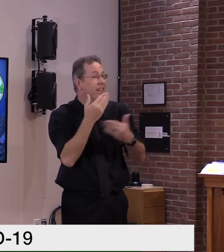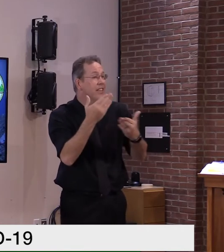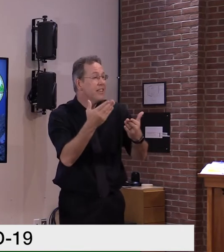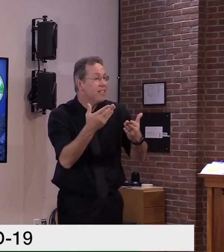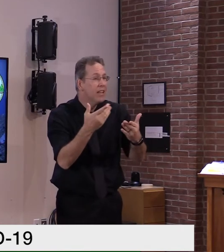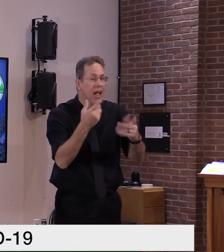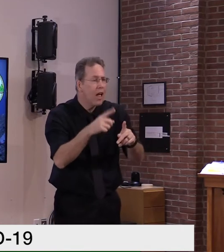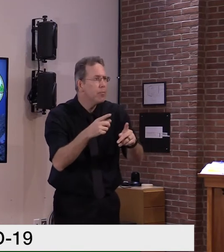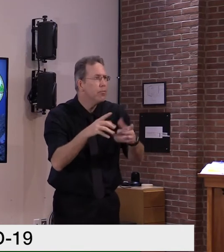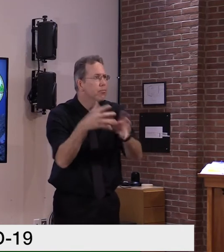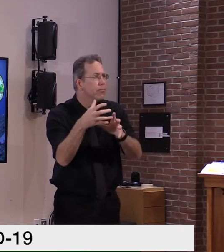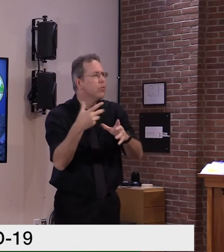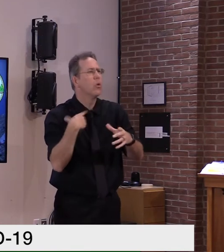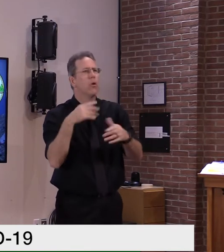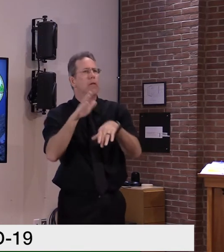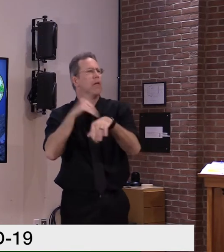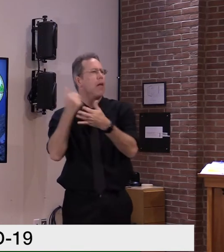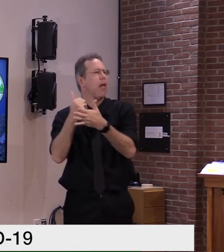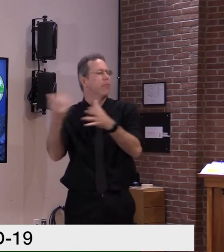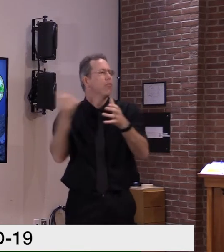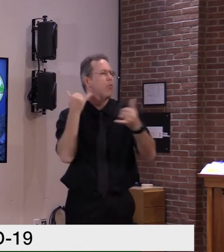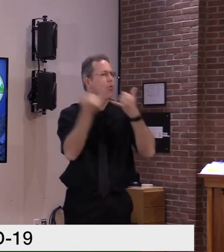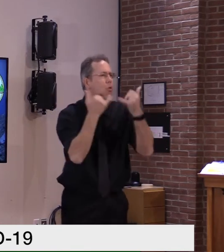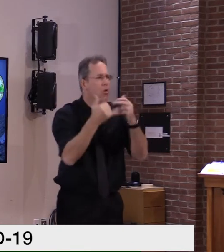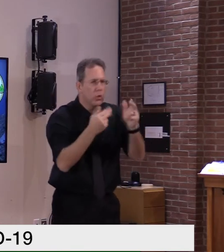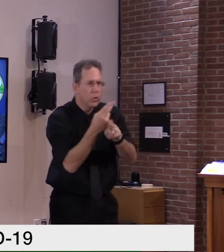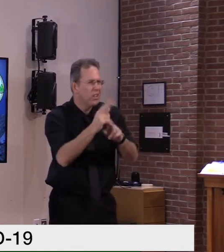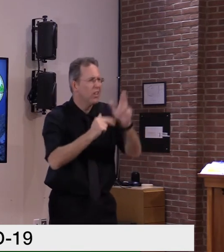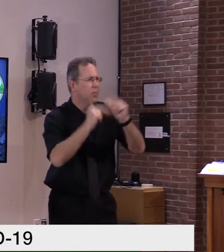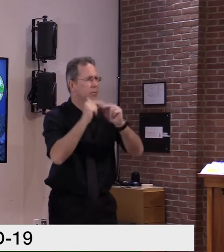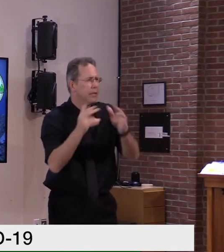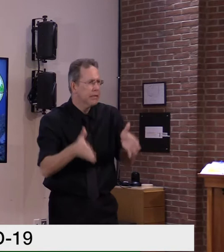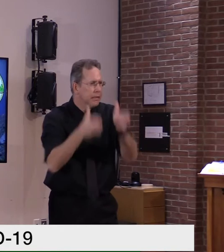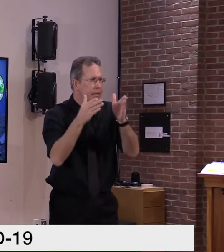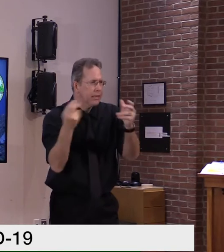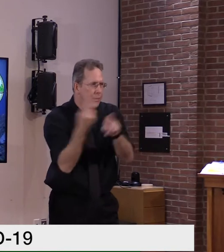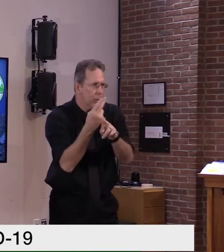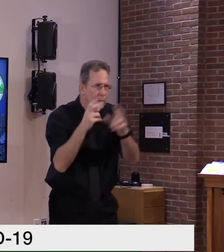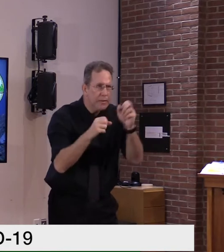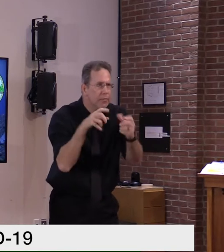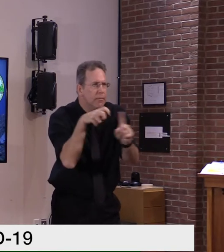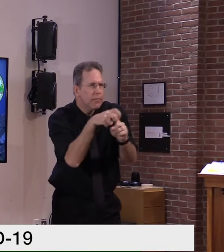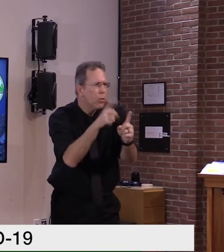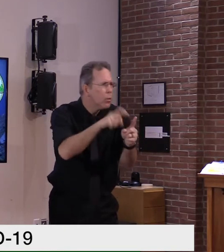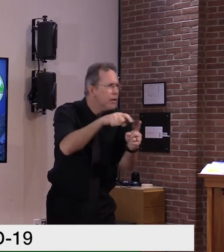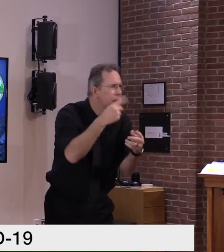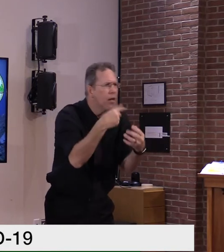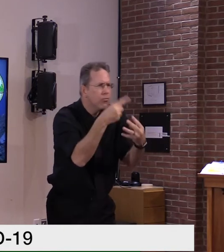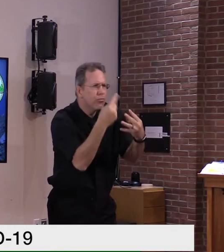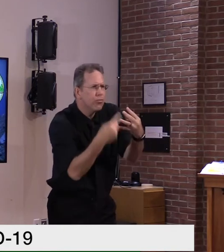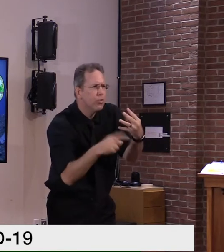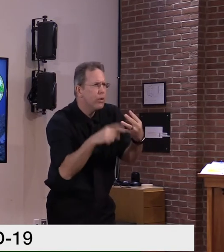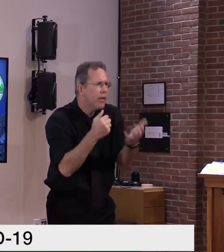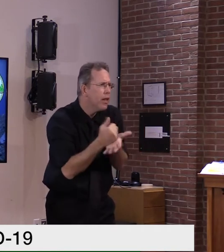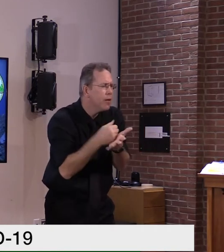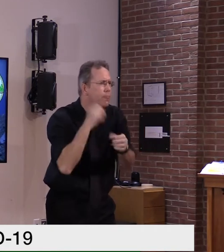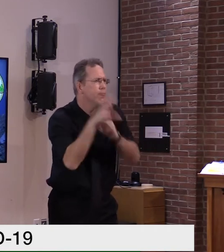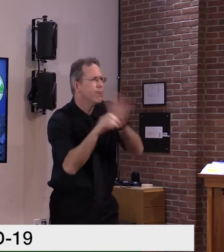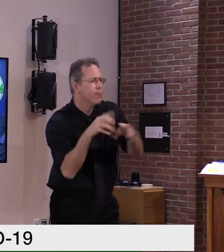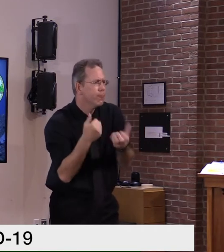with a facility. What we have found is within 24 hours to 48 hours after an outbreak